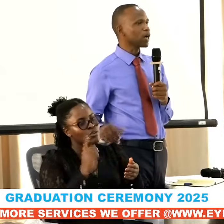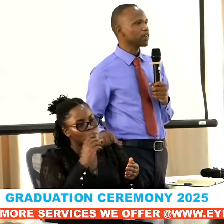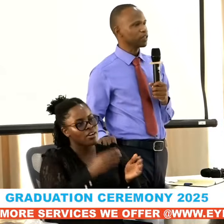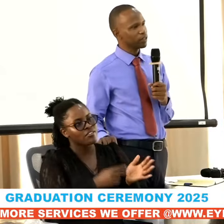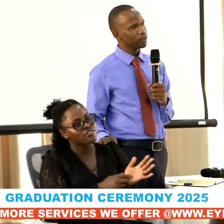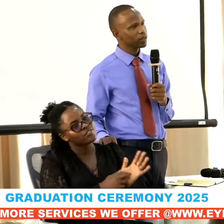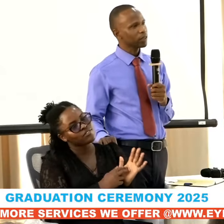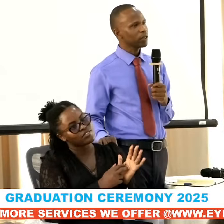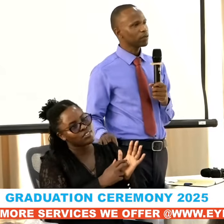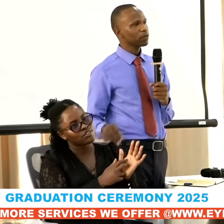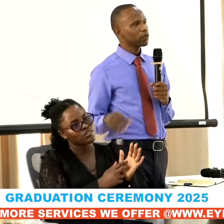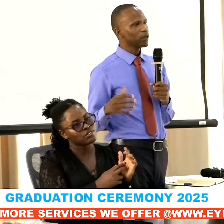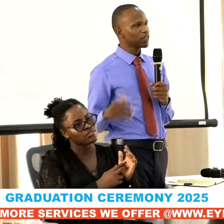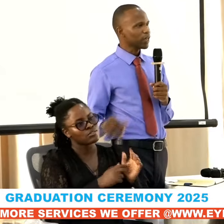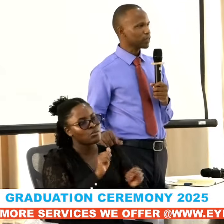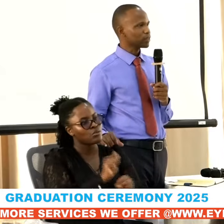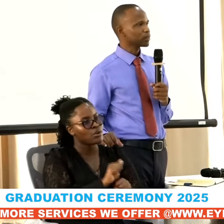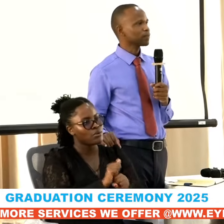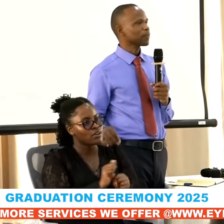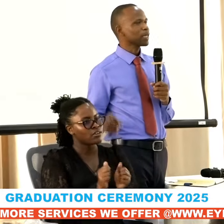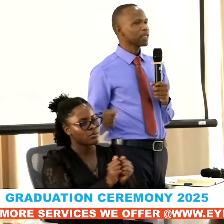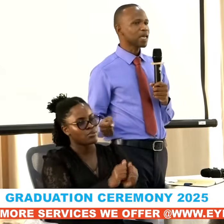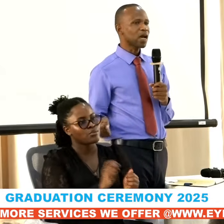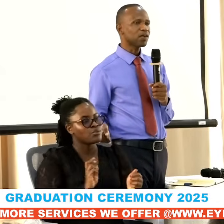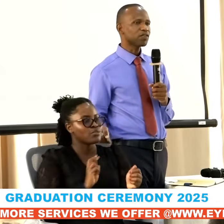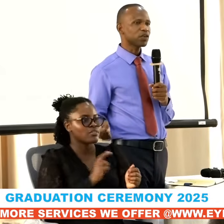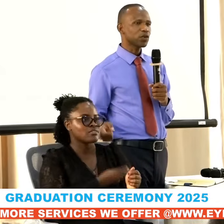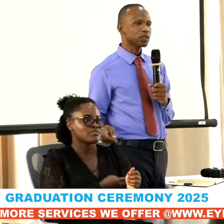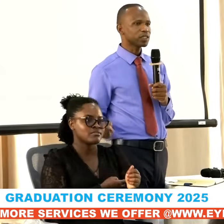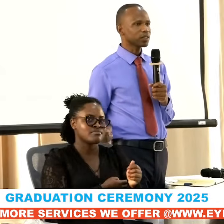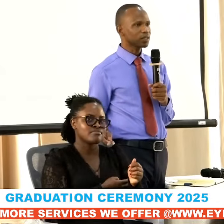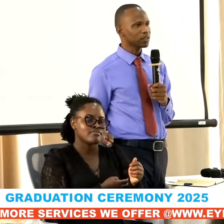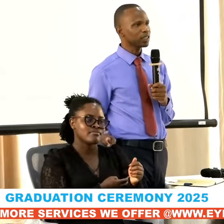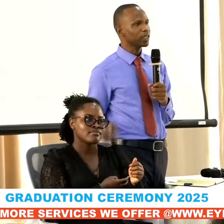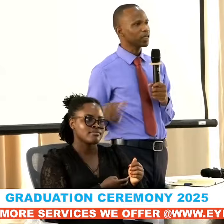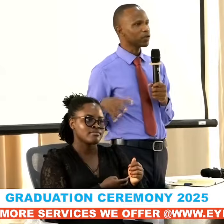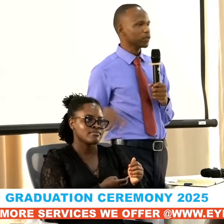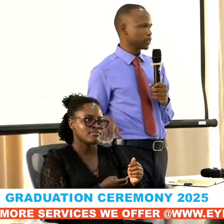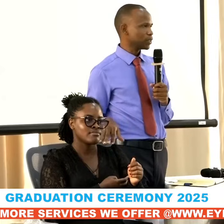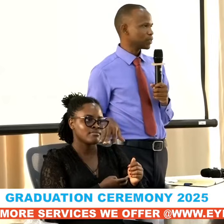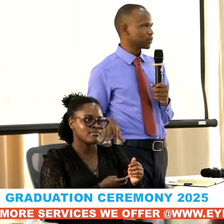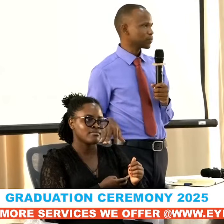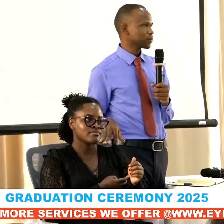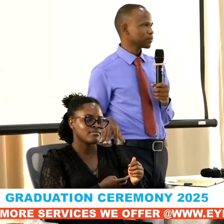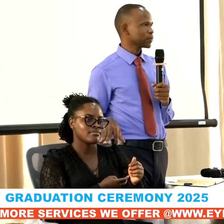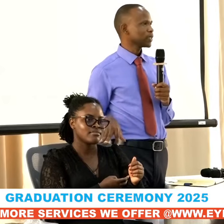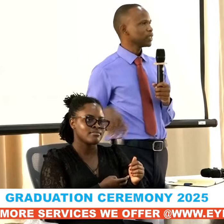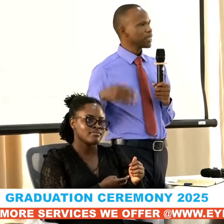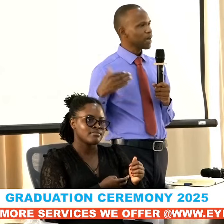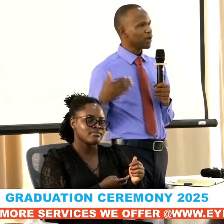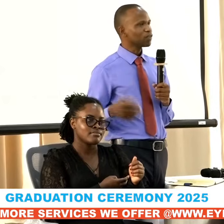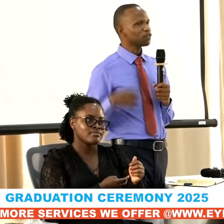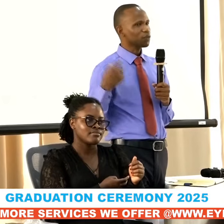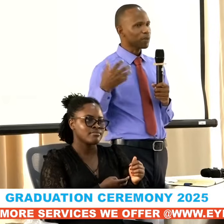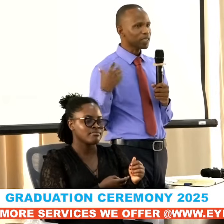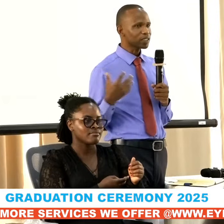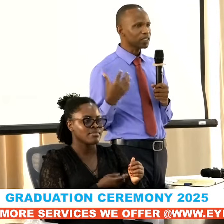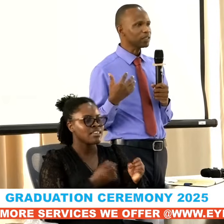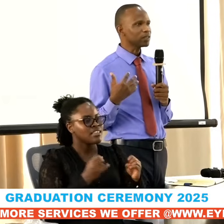are working with us, they have not seated and rested. They